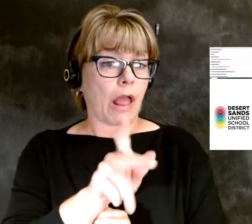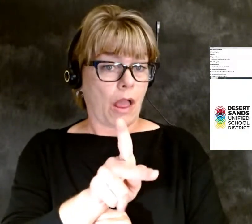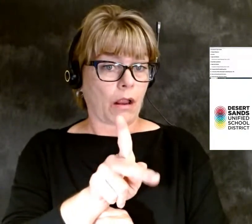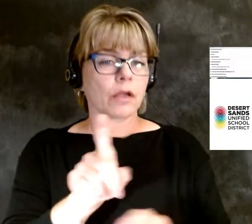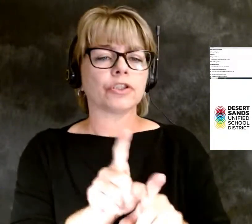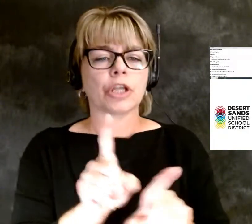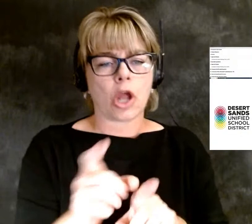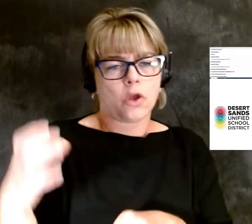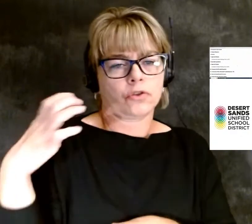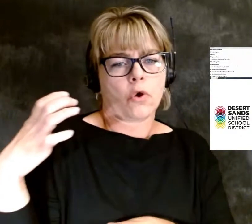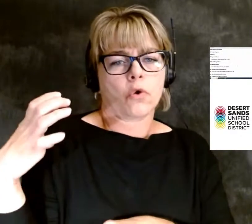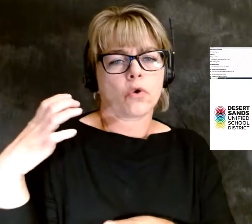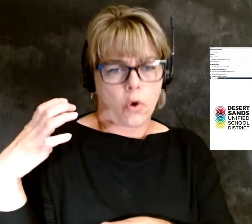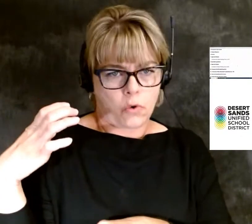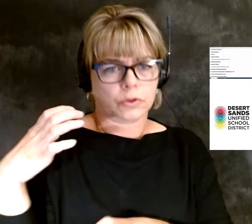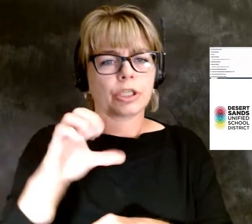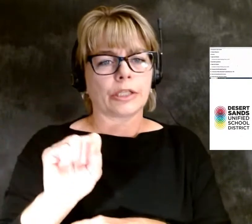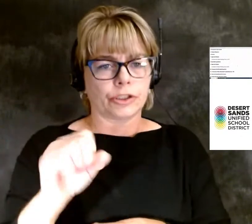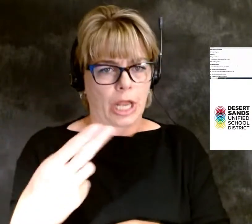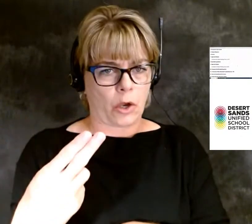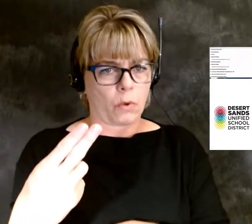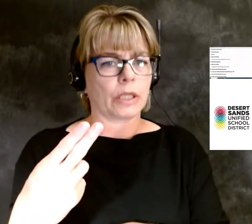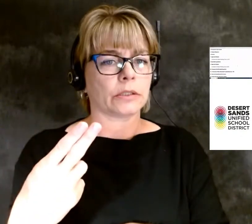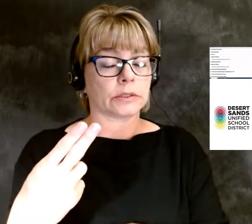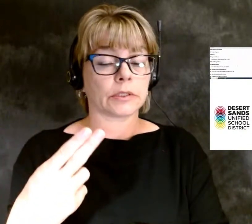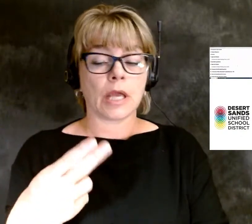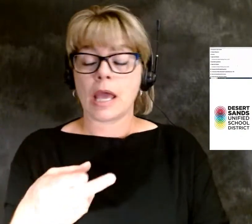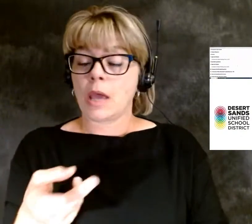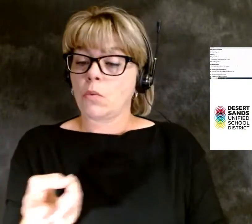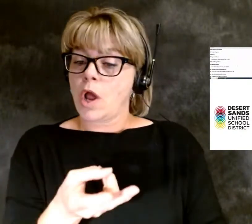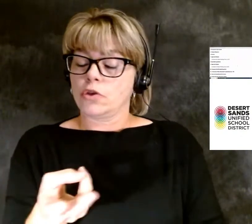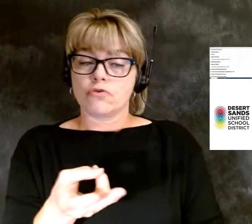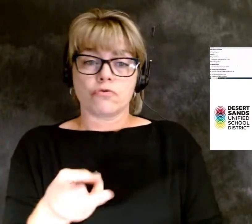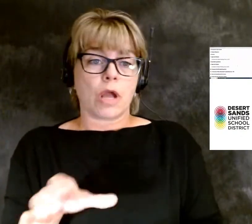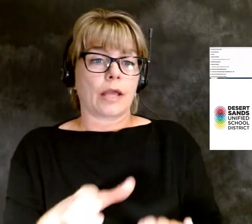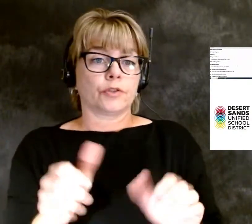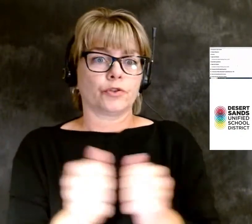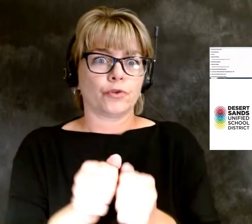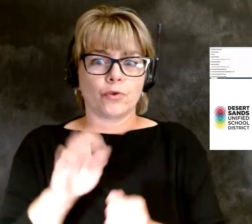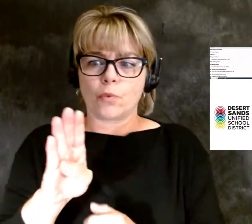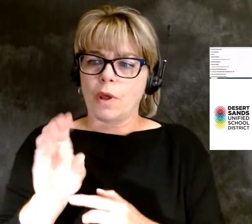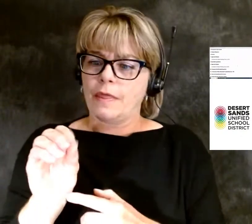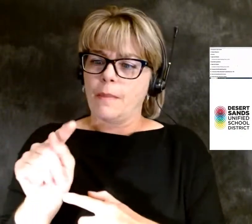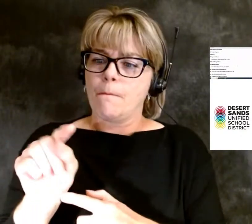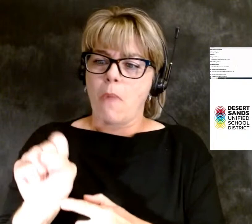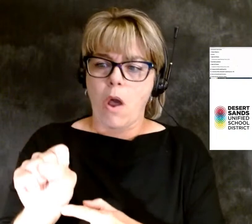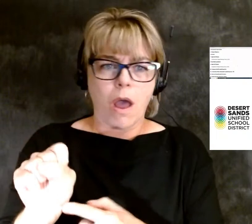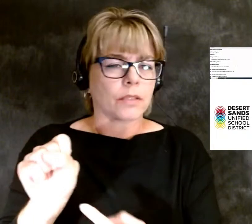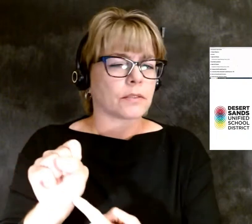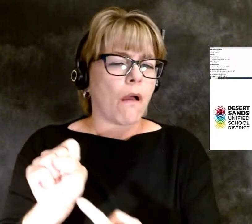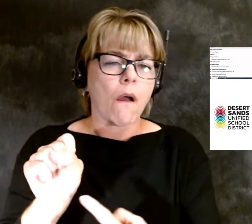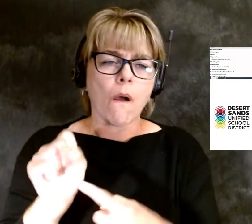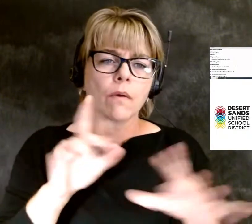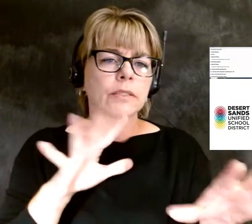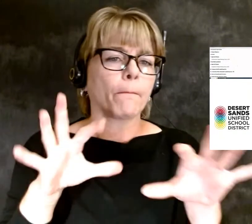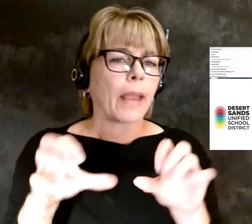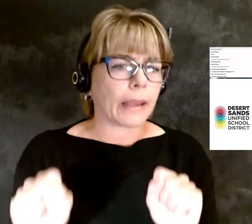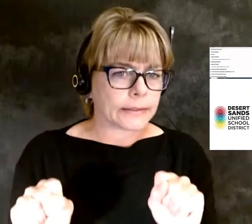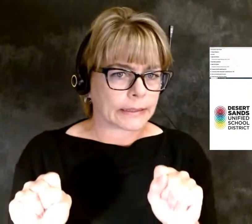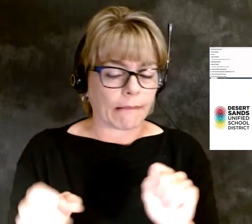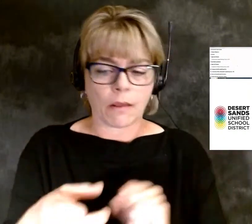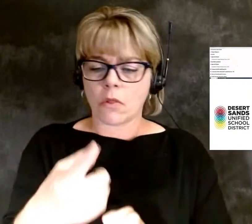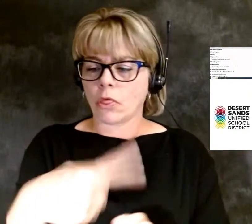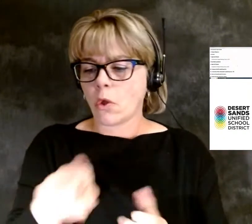at Shadow Hills. Incredible coach. What you guys do in bot, I think that's just amazing. Those